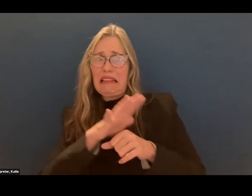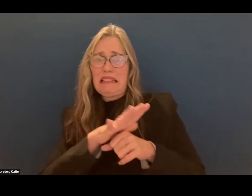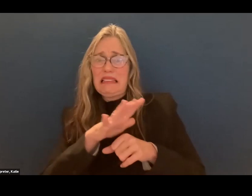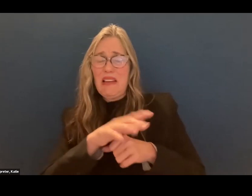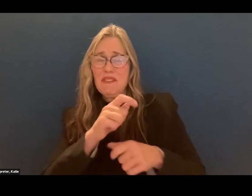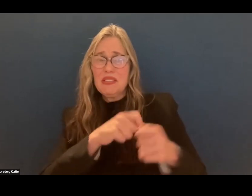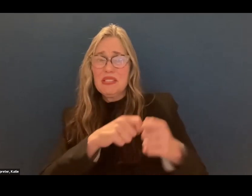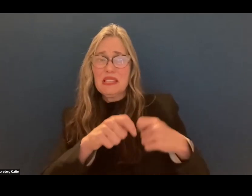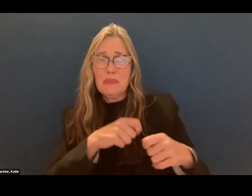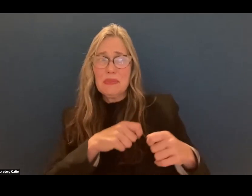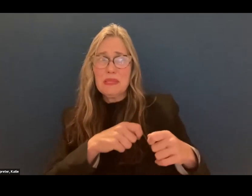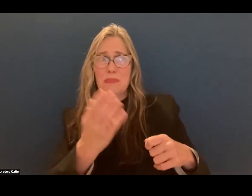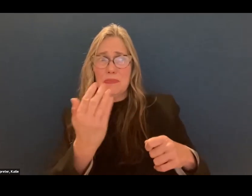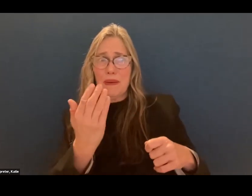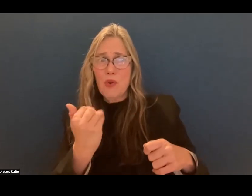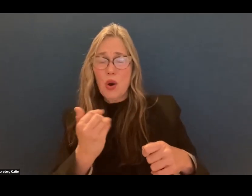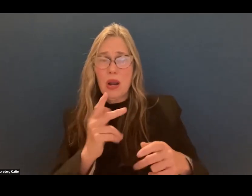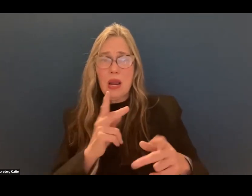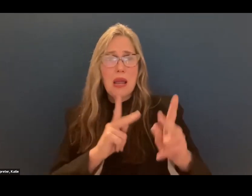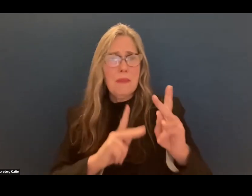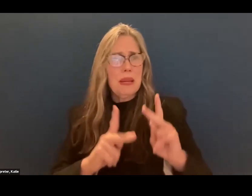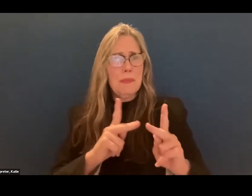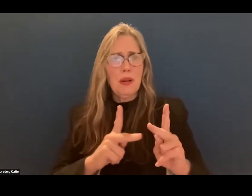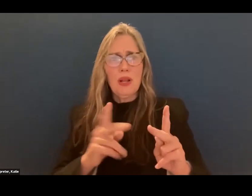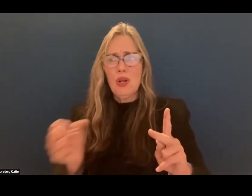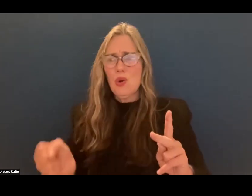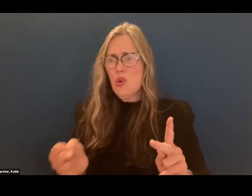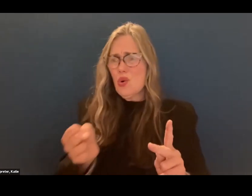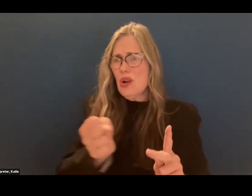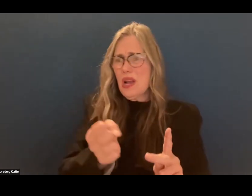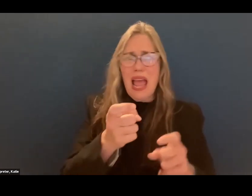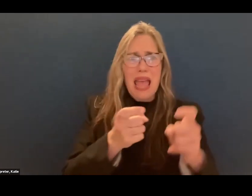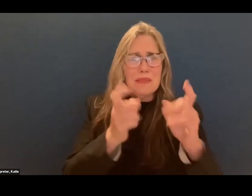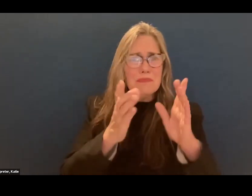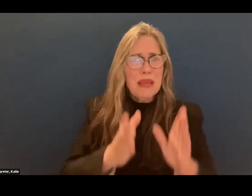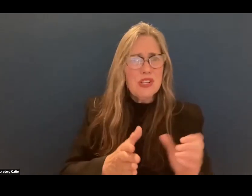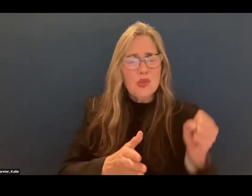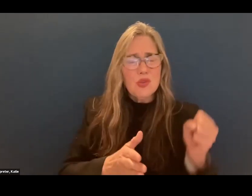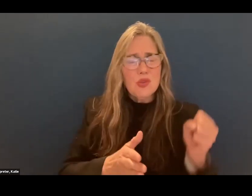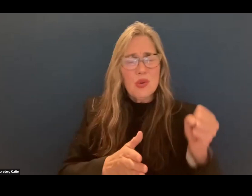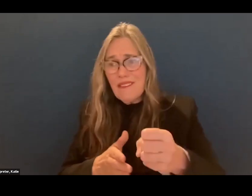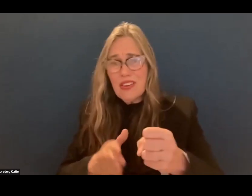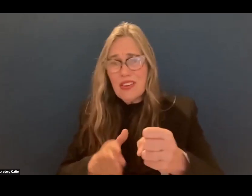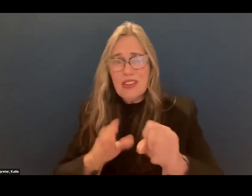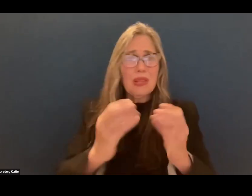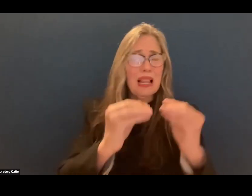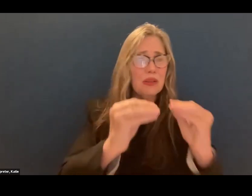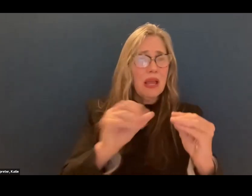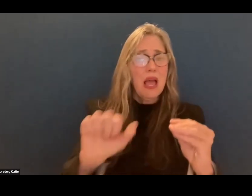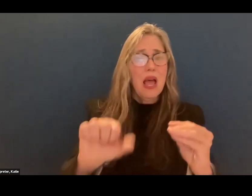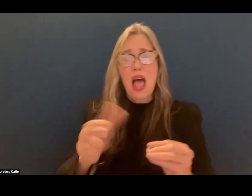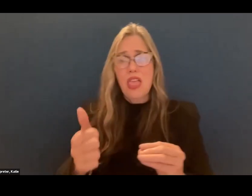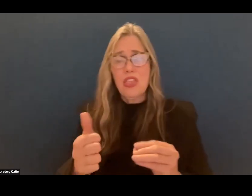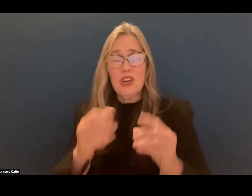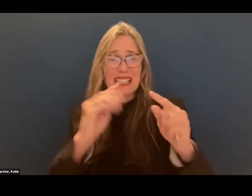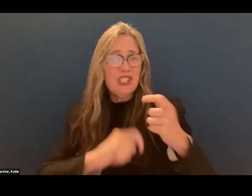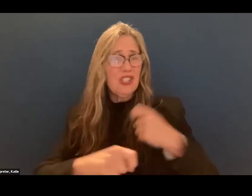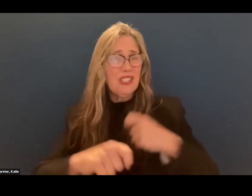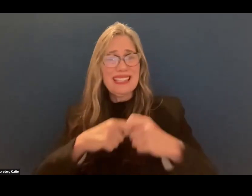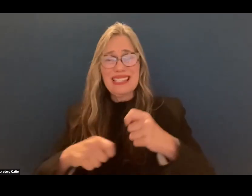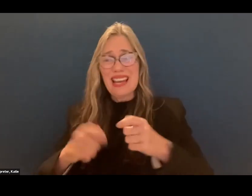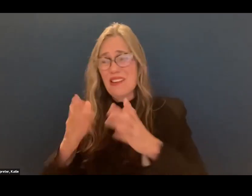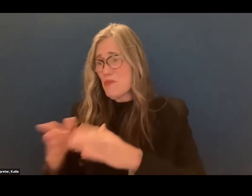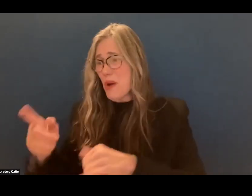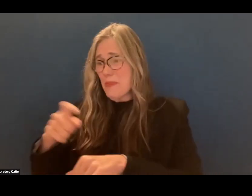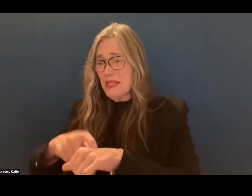had people covering classrooms, administrators would cover classrooms. We had other teachers that would, on their prep period, cover